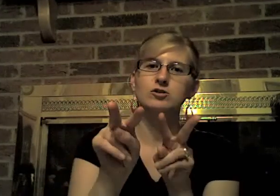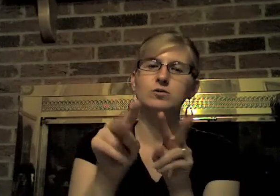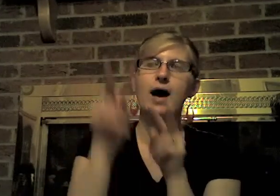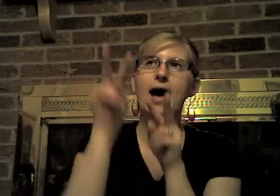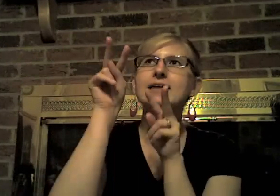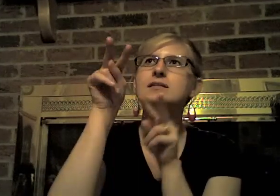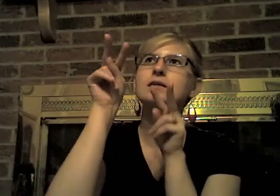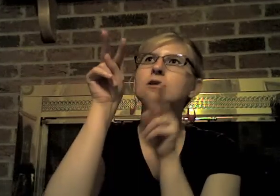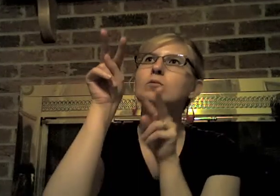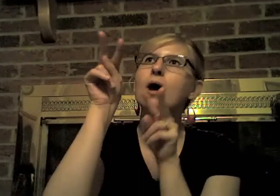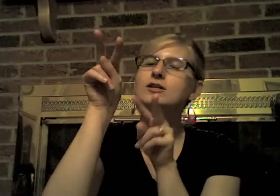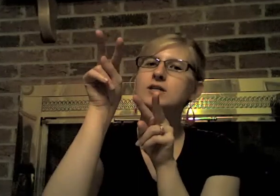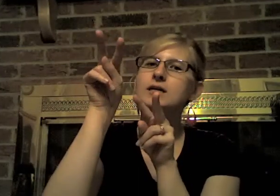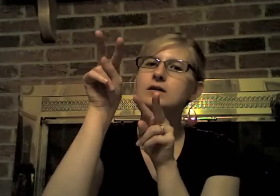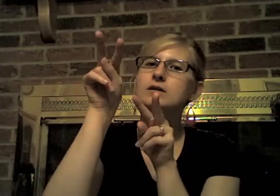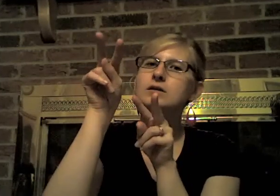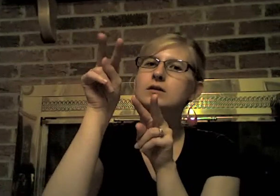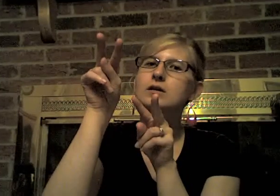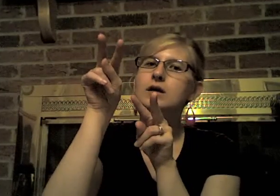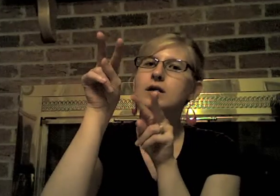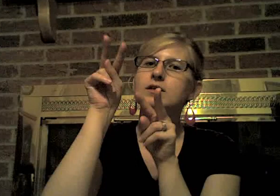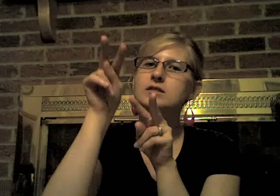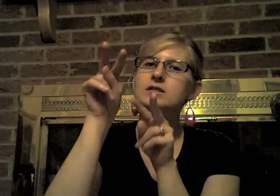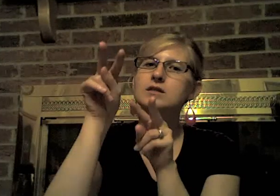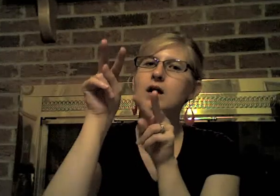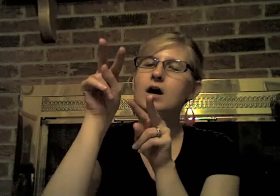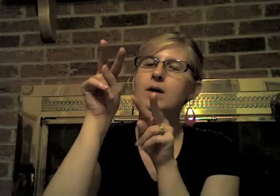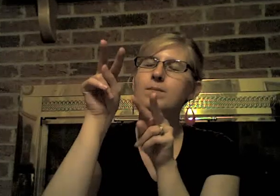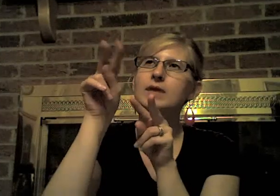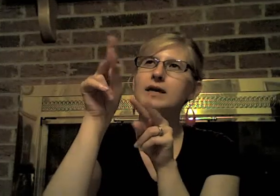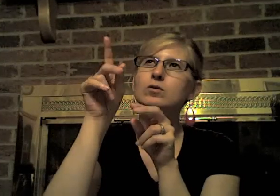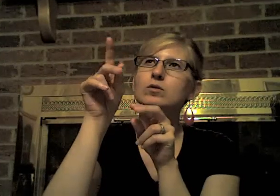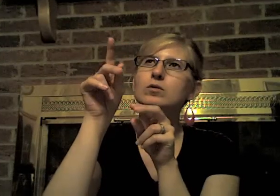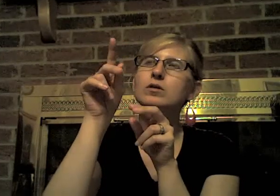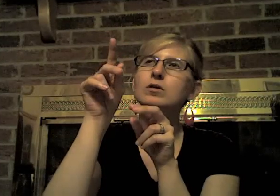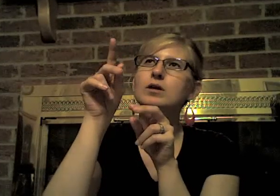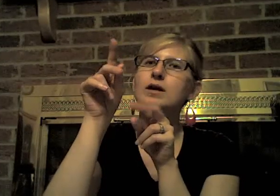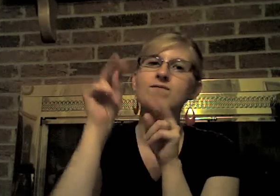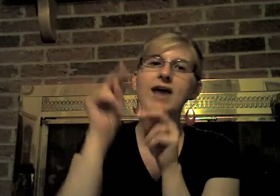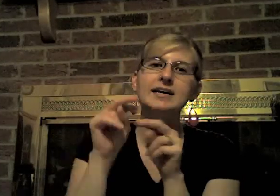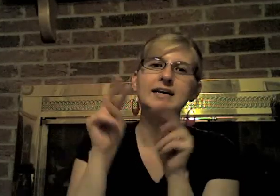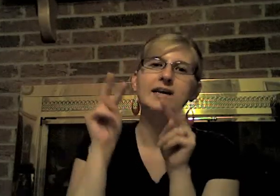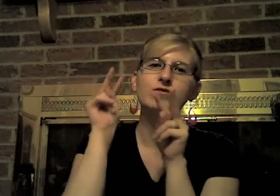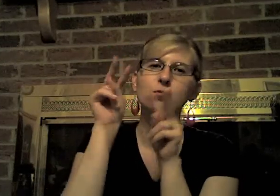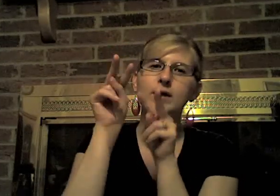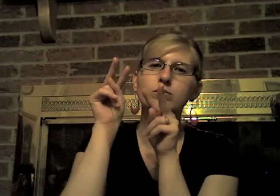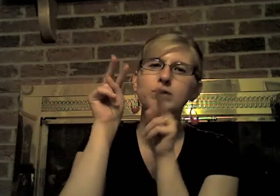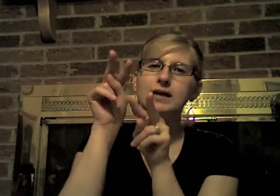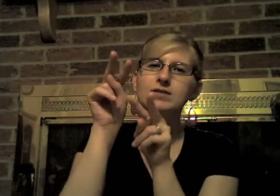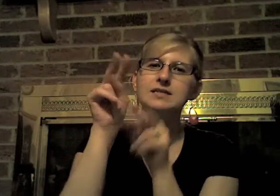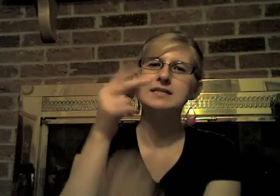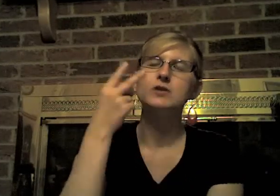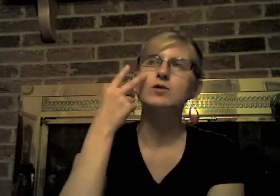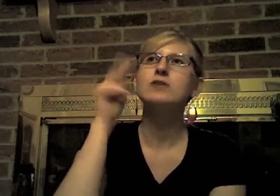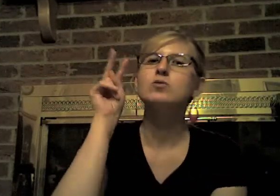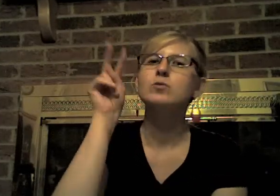two eyes and they're watching. This is like emphatic again. If you want to really emphasize it, you can do it with